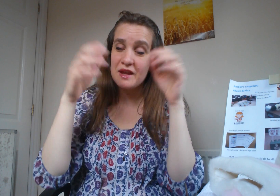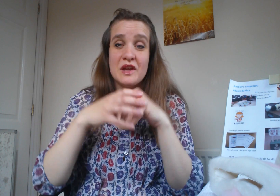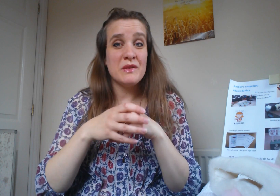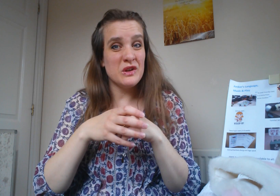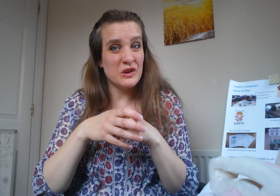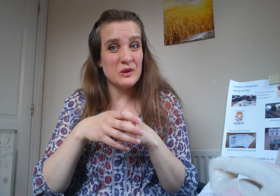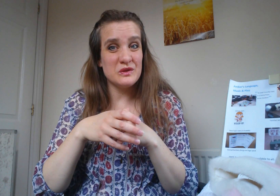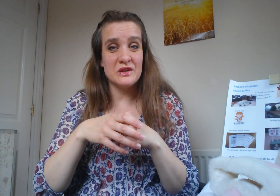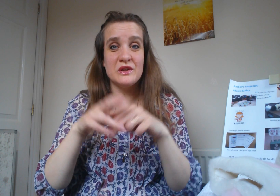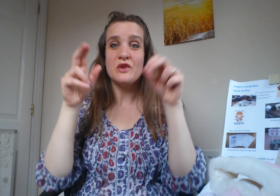But you could also do